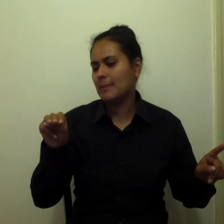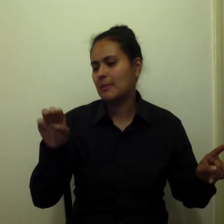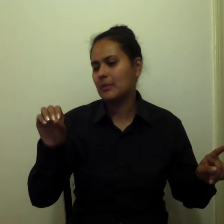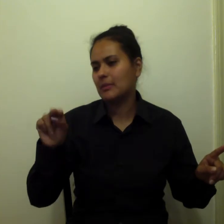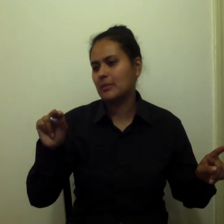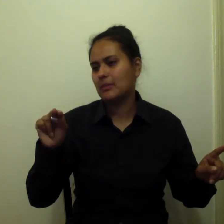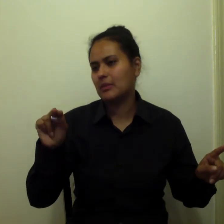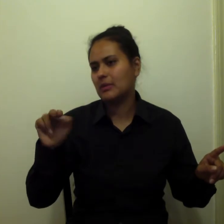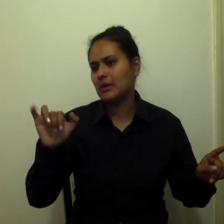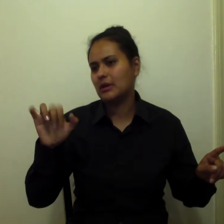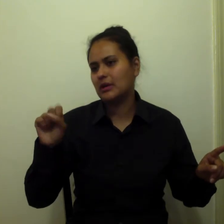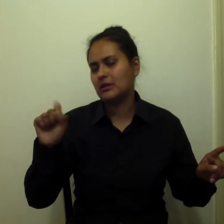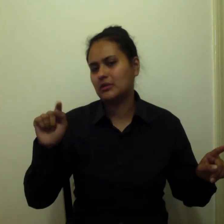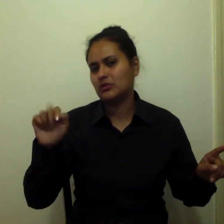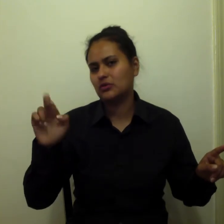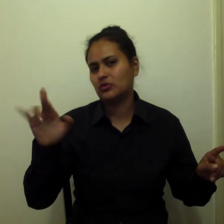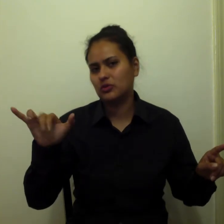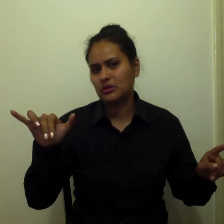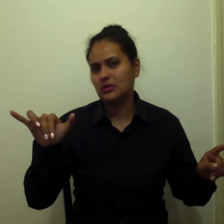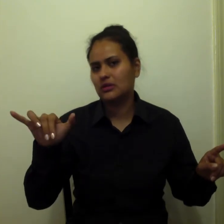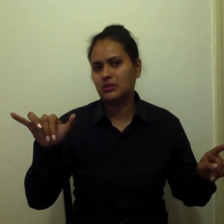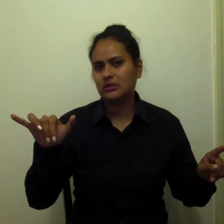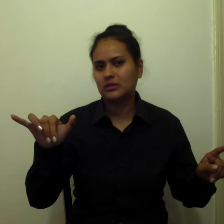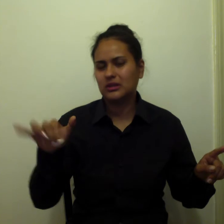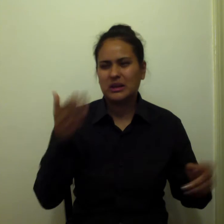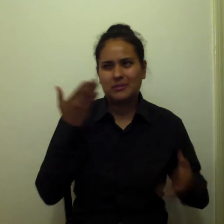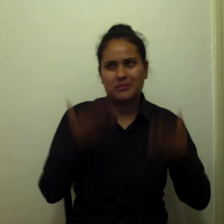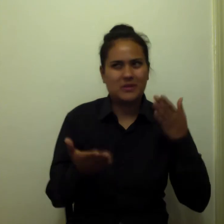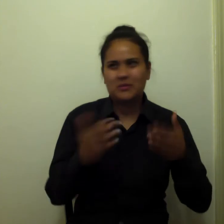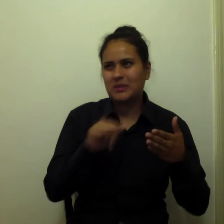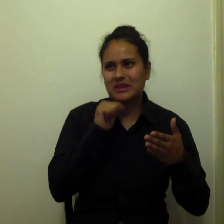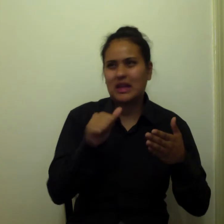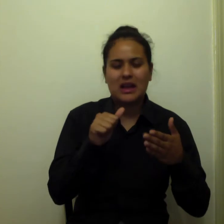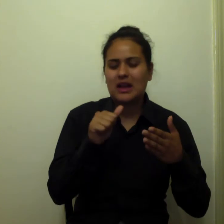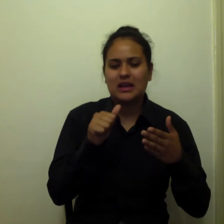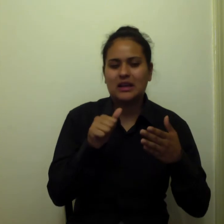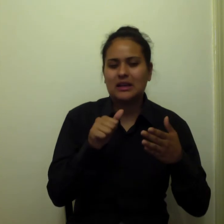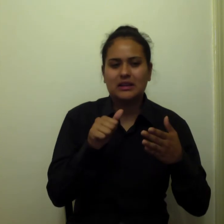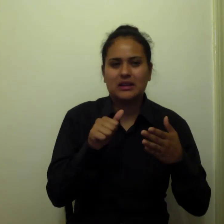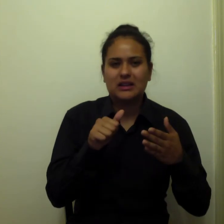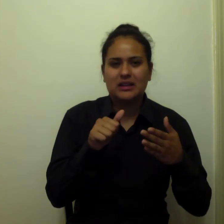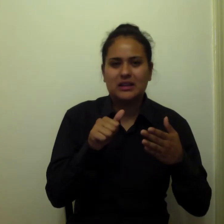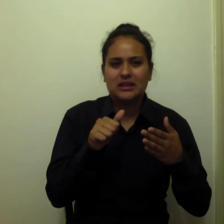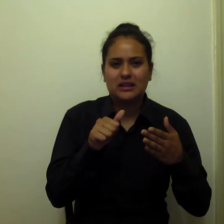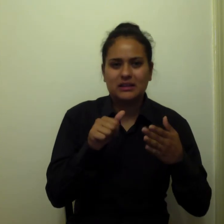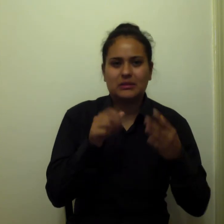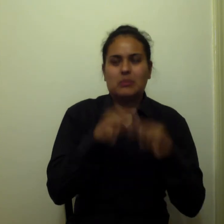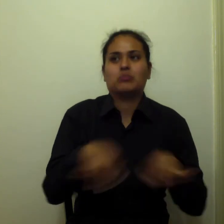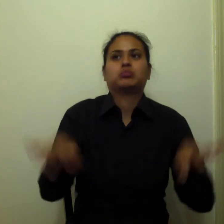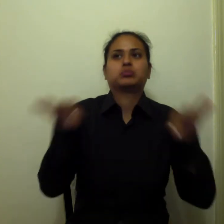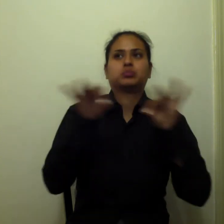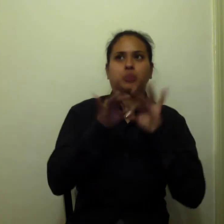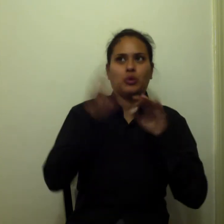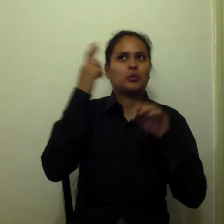Well, they might do, but that's not the main reason. Many monasteries were not very intellectual or whatever.